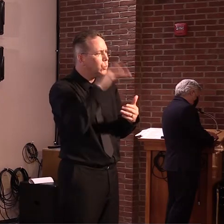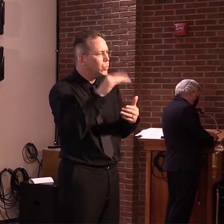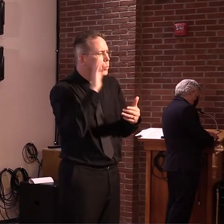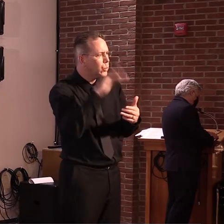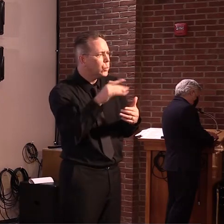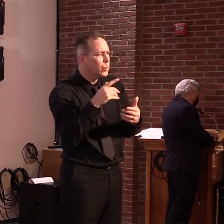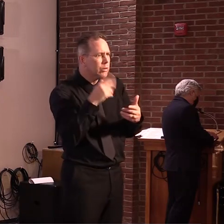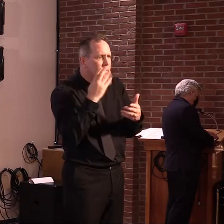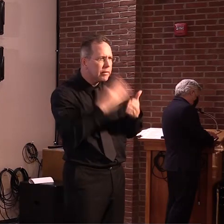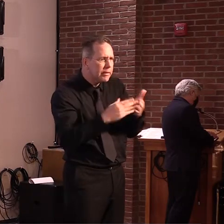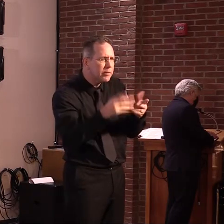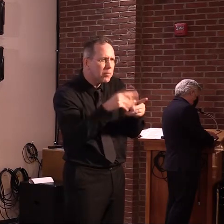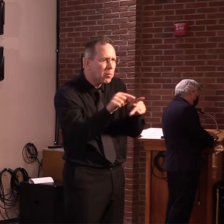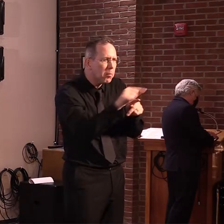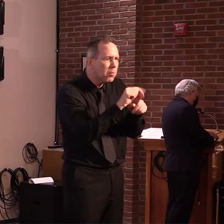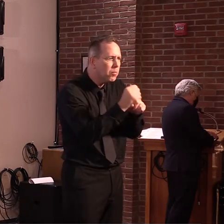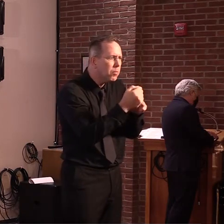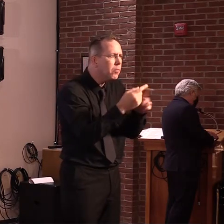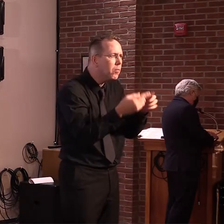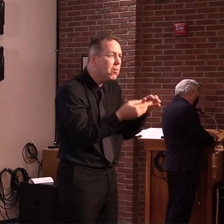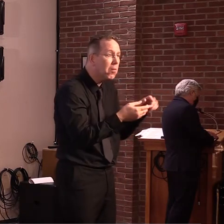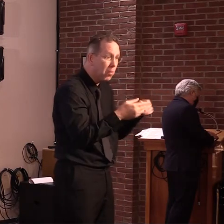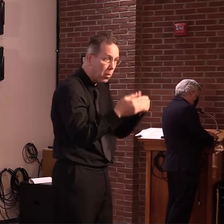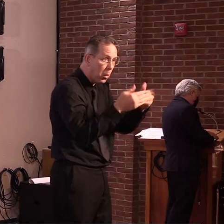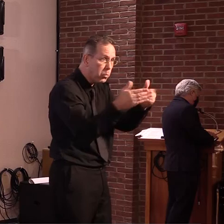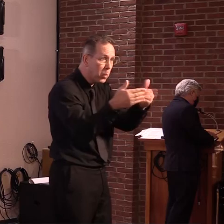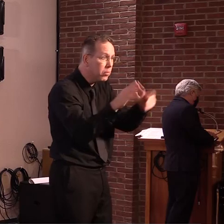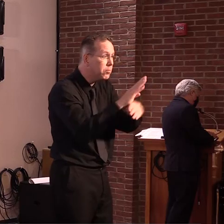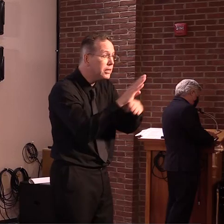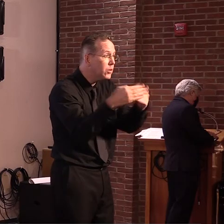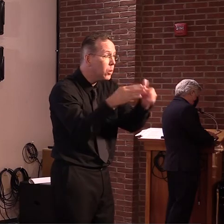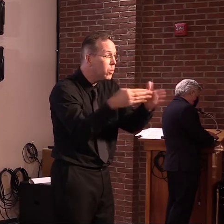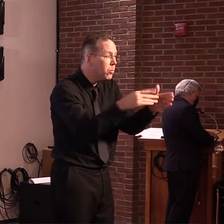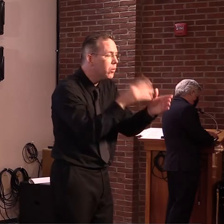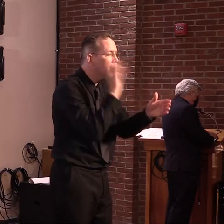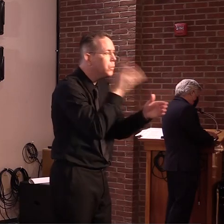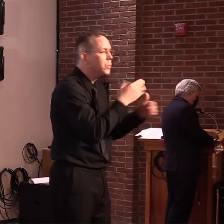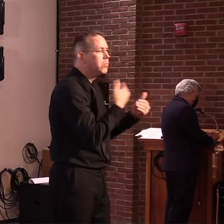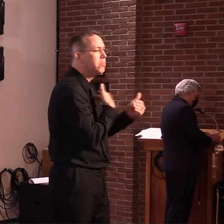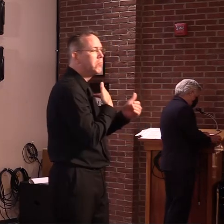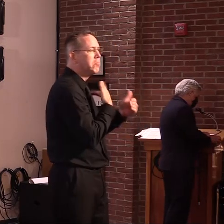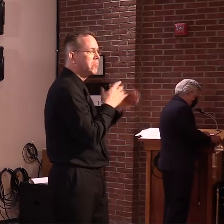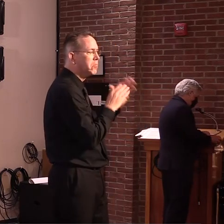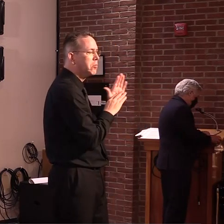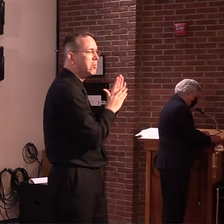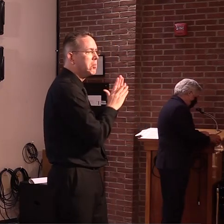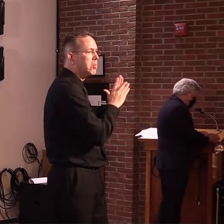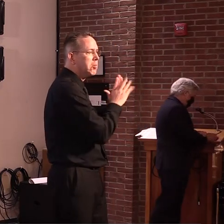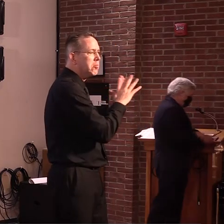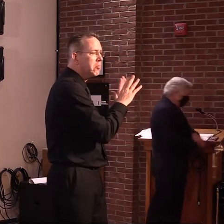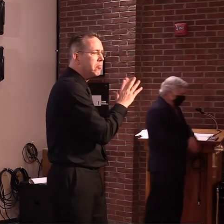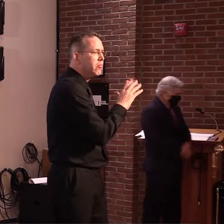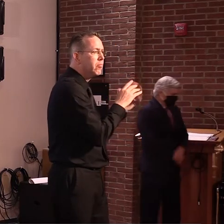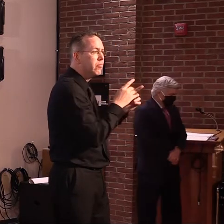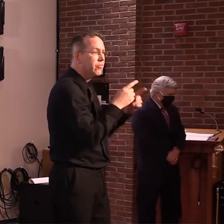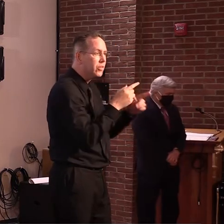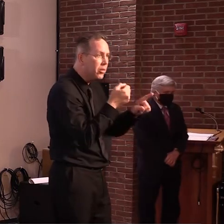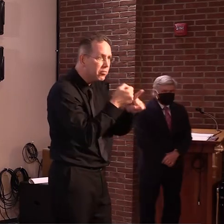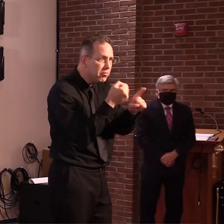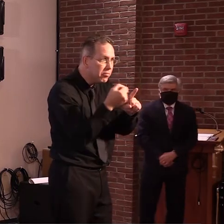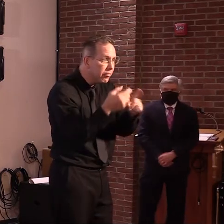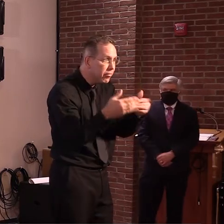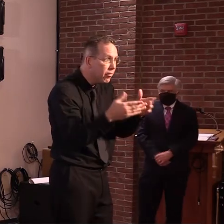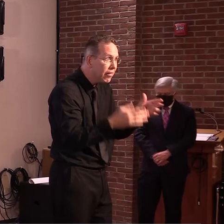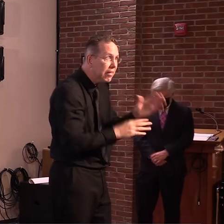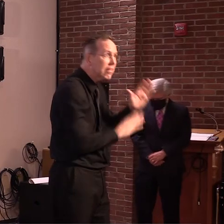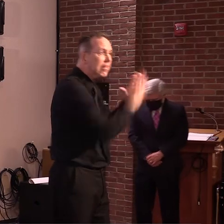but hopefully subtle increases and not dramatic increases. So that's probably as much as I'll say